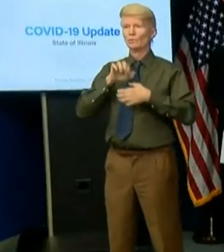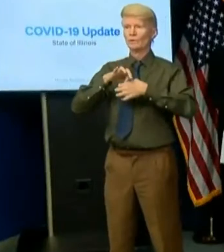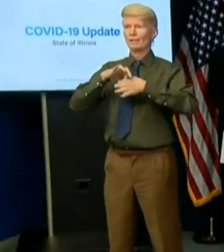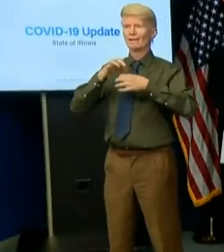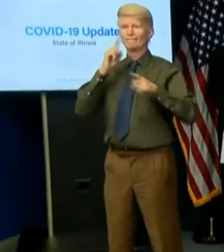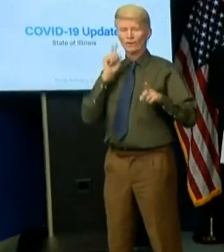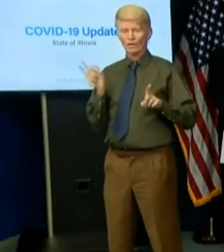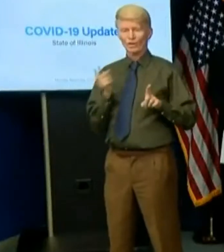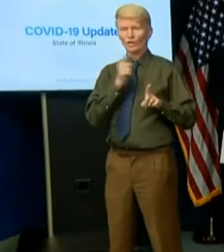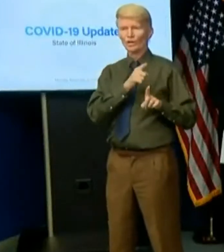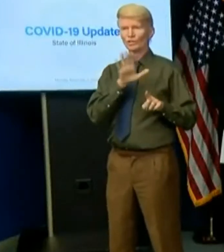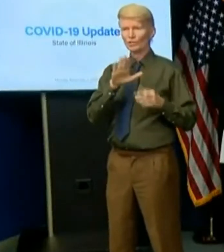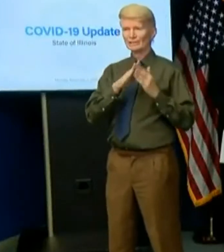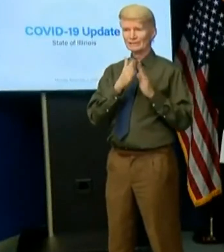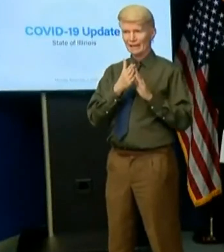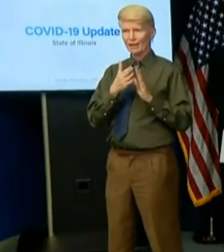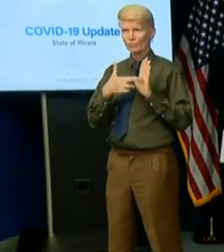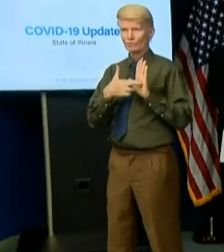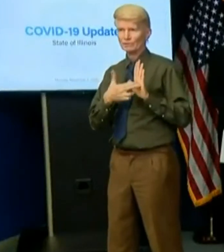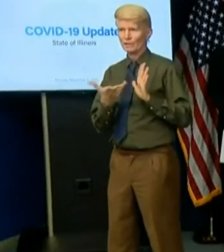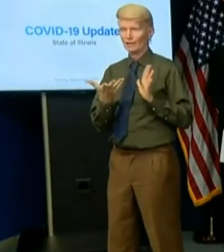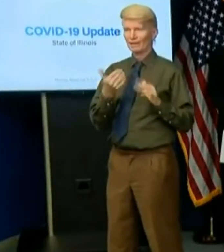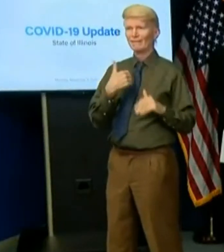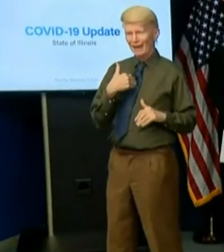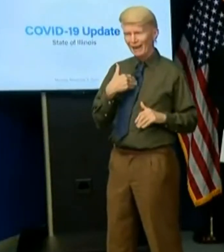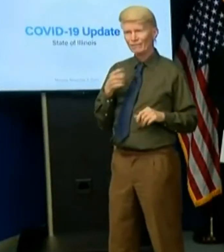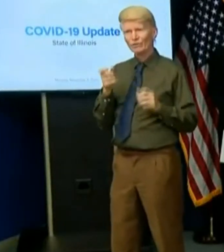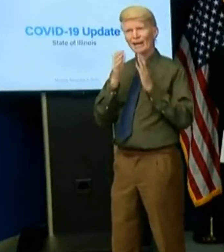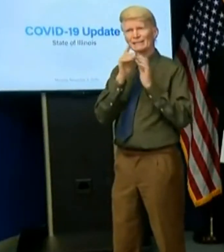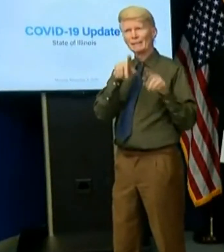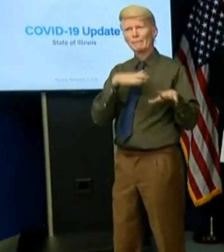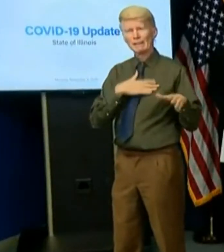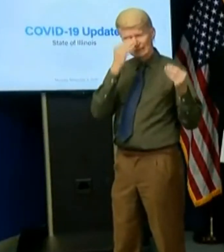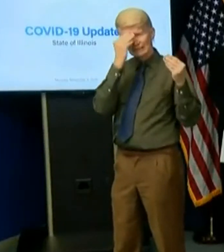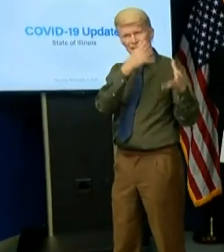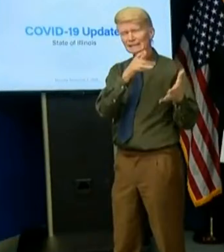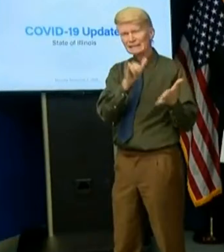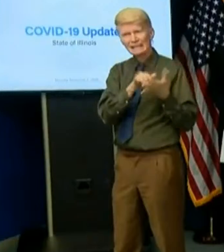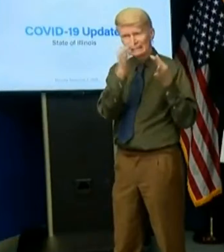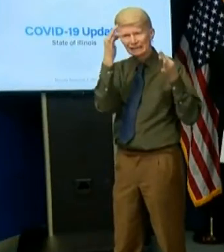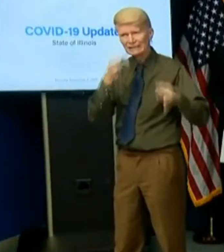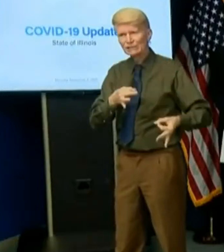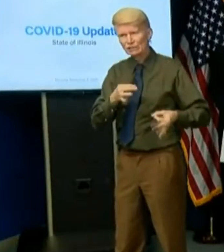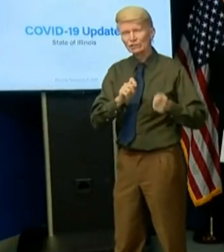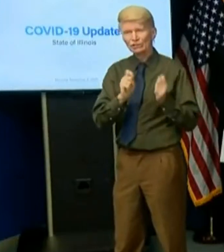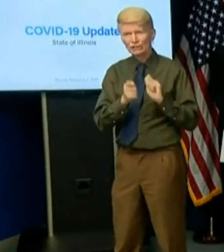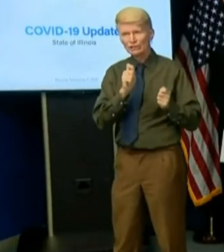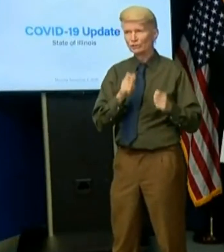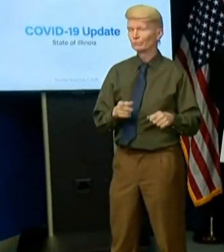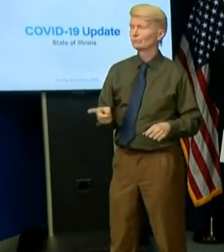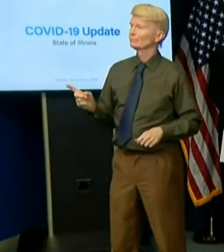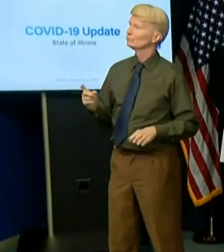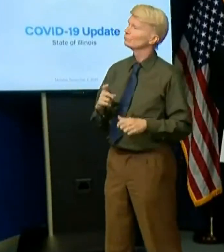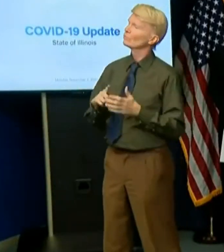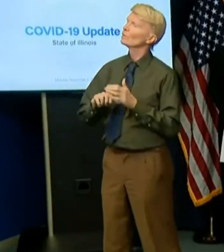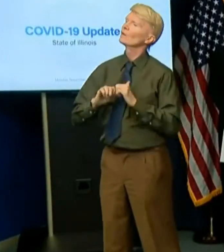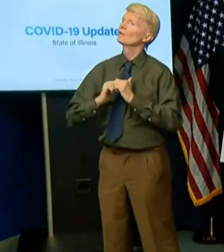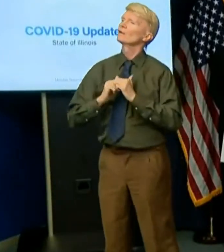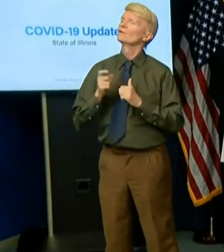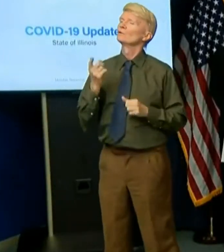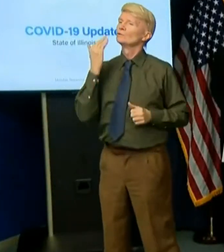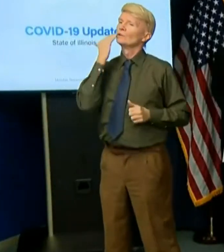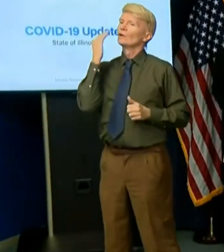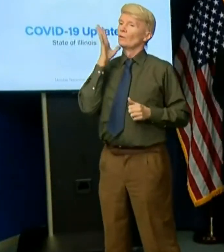leadership means making some difficult decisions. Kelly Bauer at Black Club, what metrics would we need to trip to trigger another stay-at-home